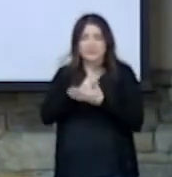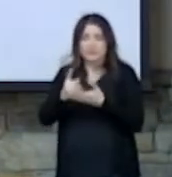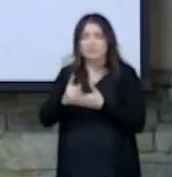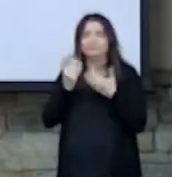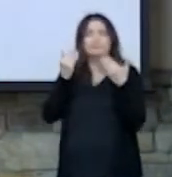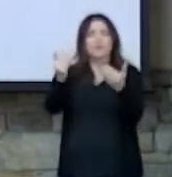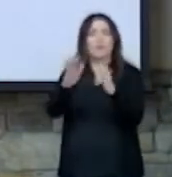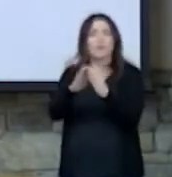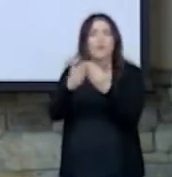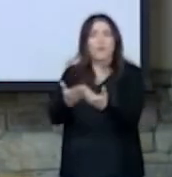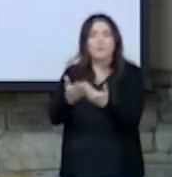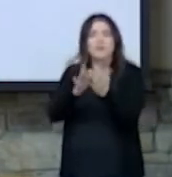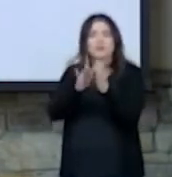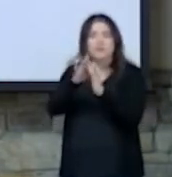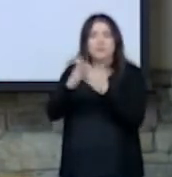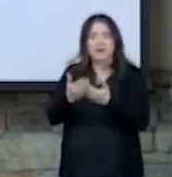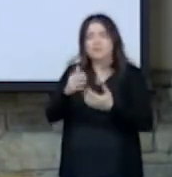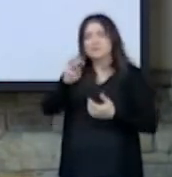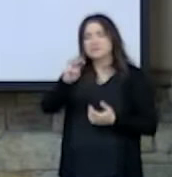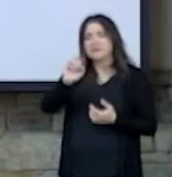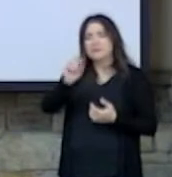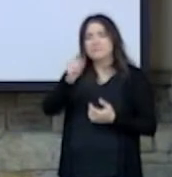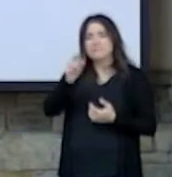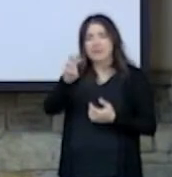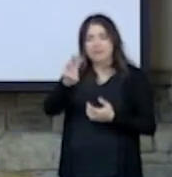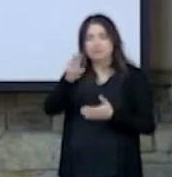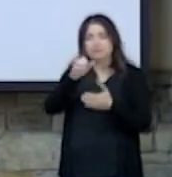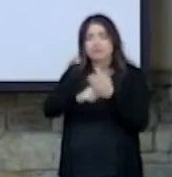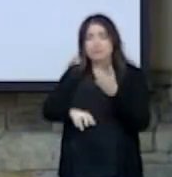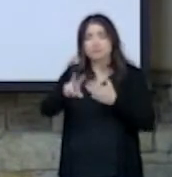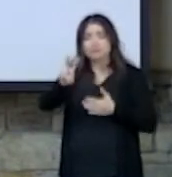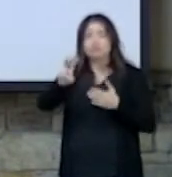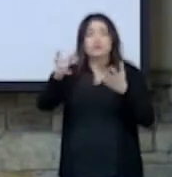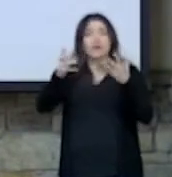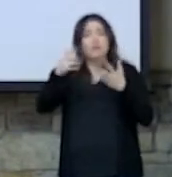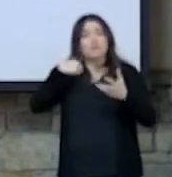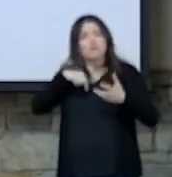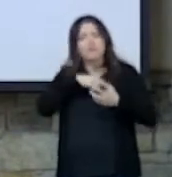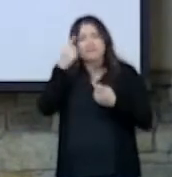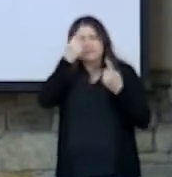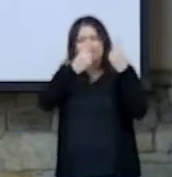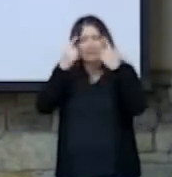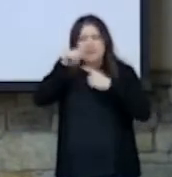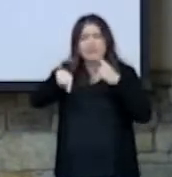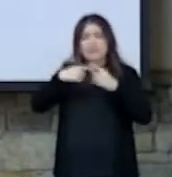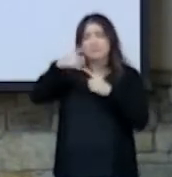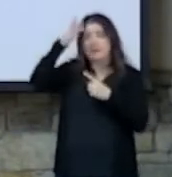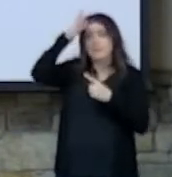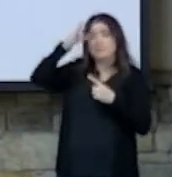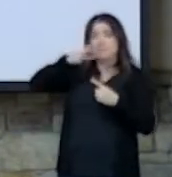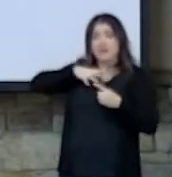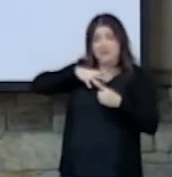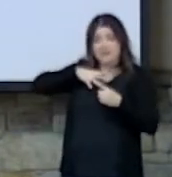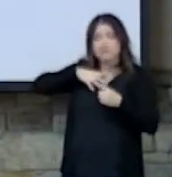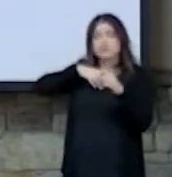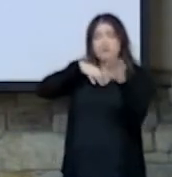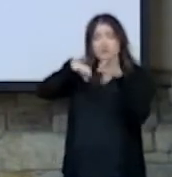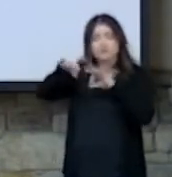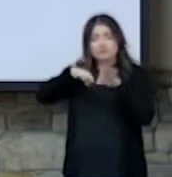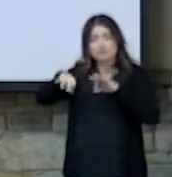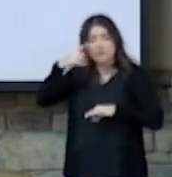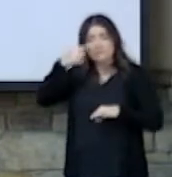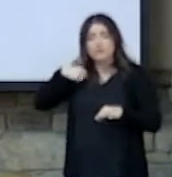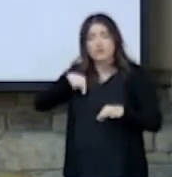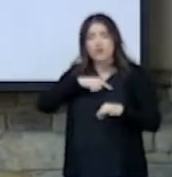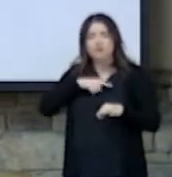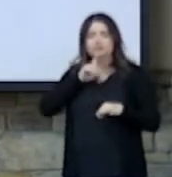your Bibles to Matthew chapter 2. And I want us to think about some men that are described for us that play